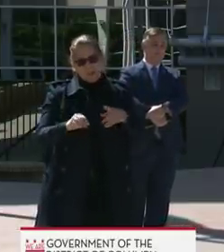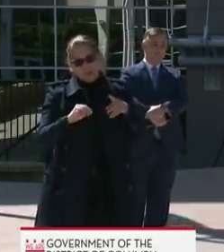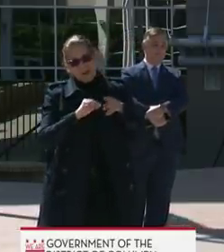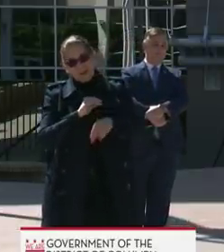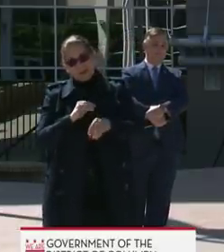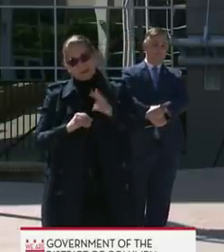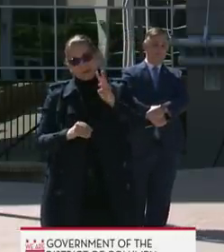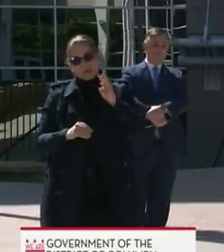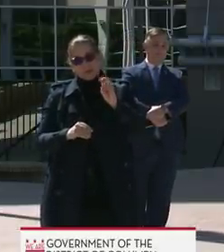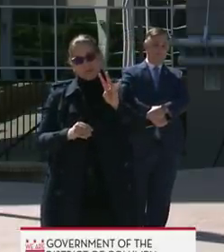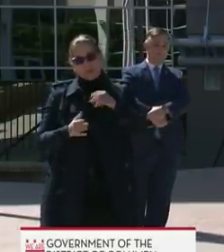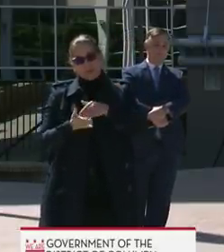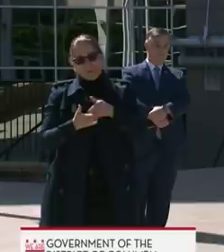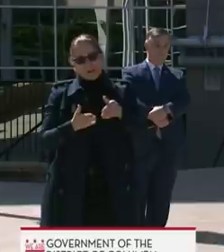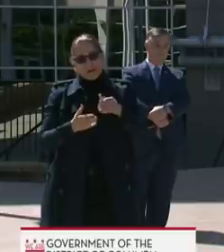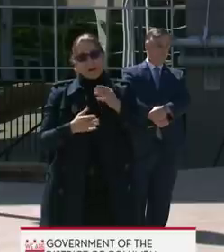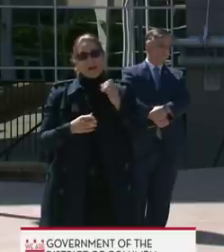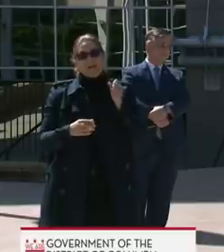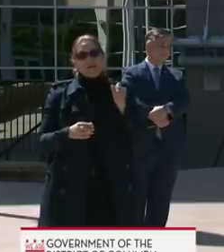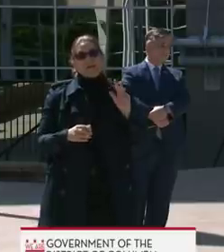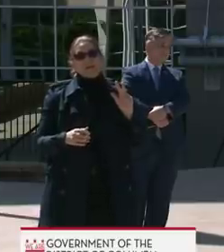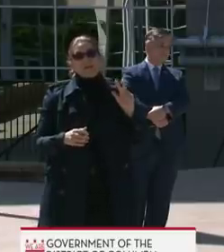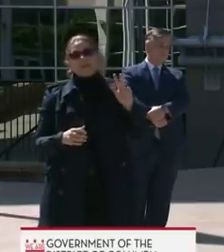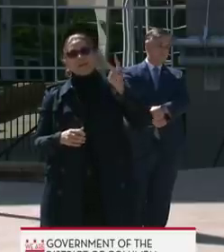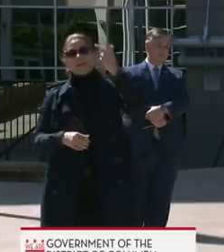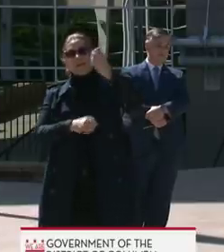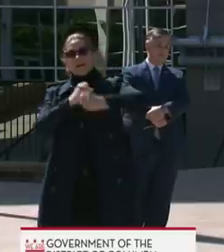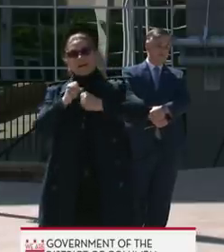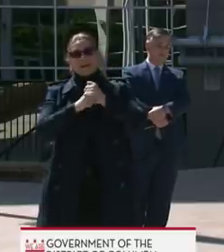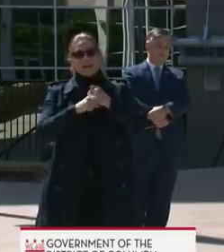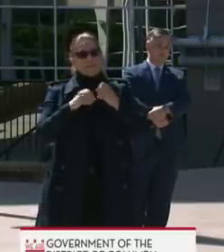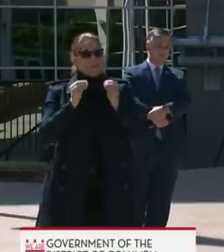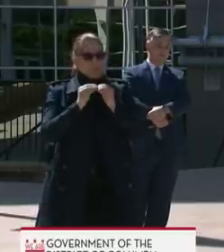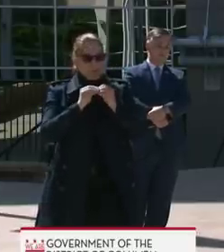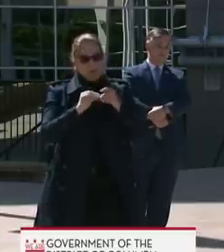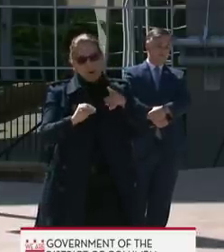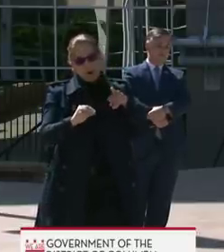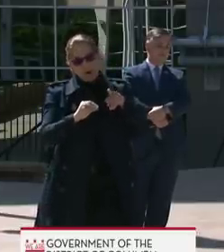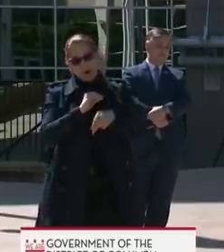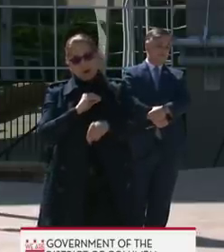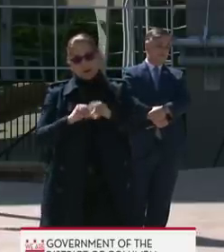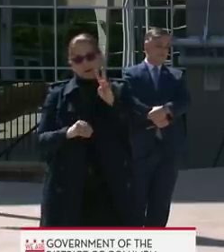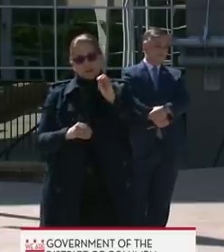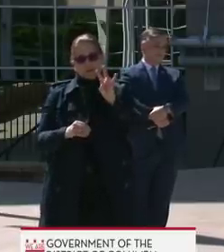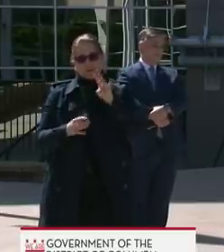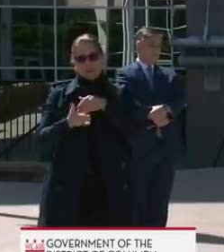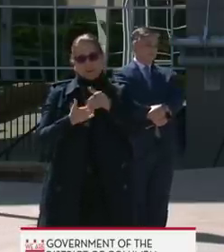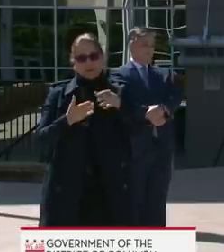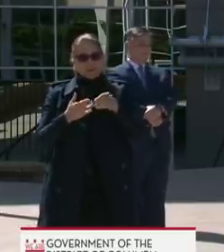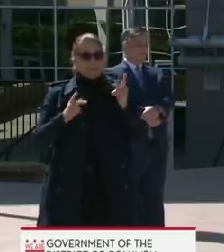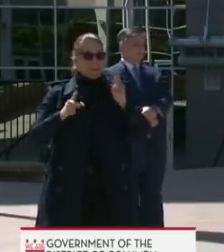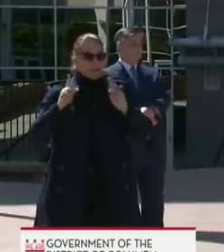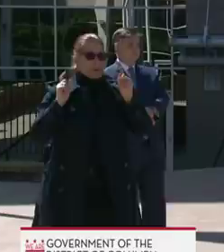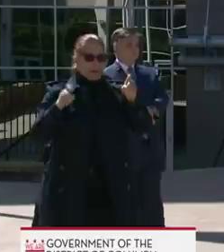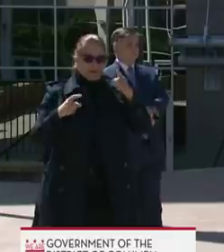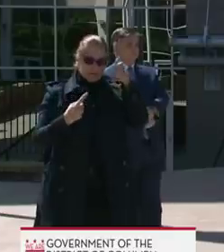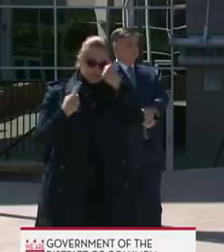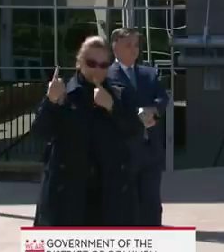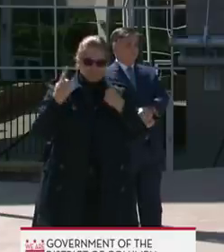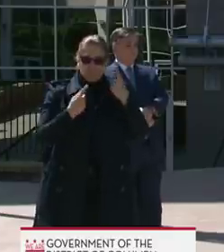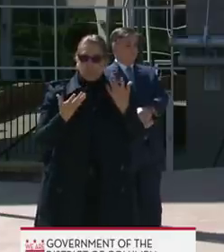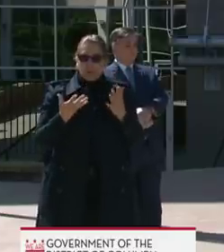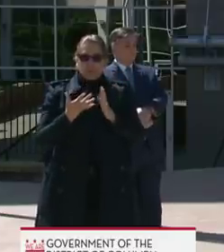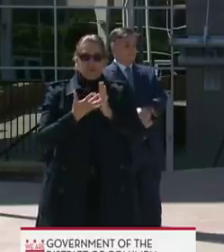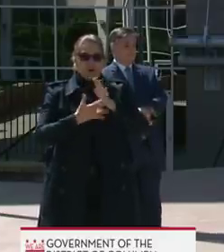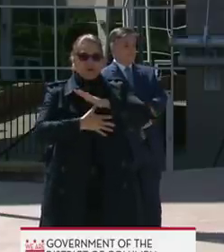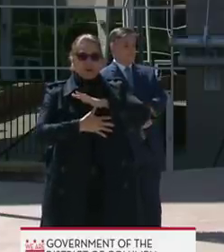So people should be looking at, should be thinking of priorities. Sam? Sir, can the CFO talk to us?